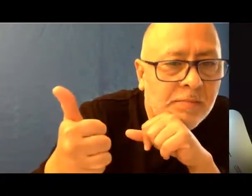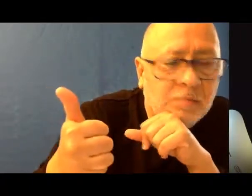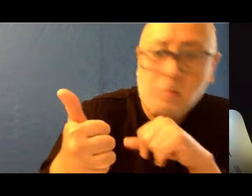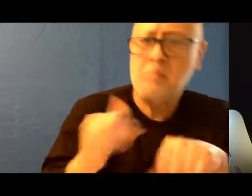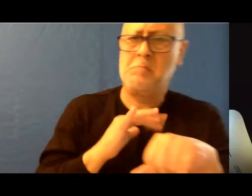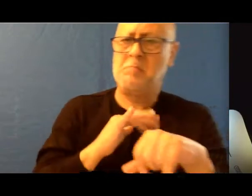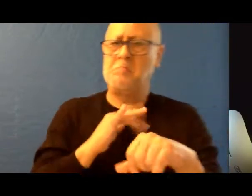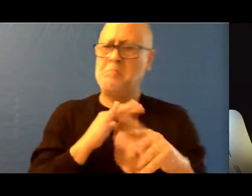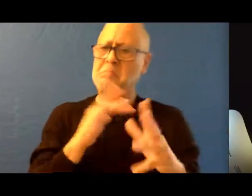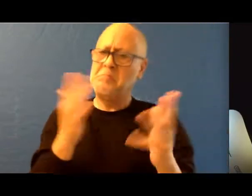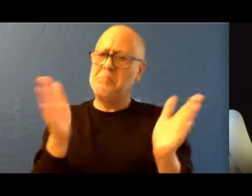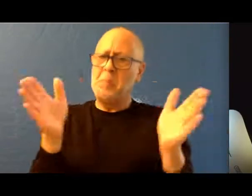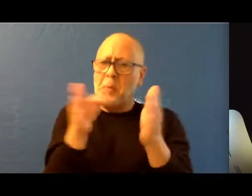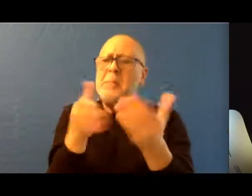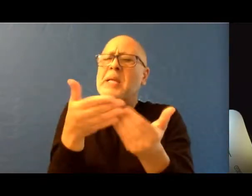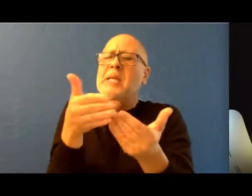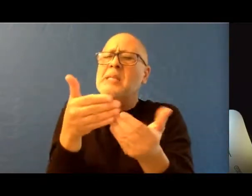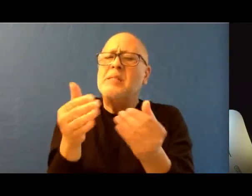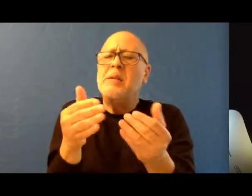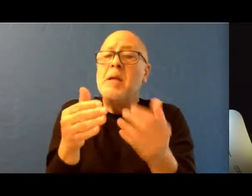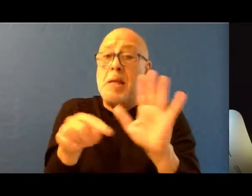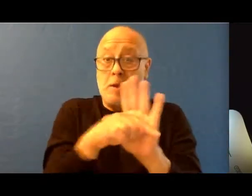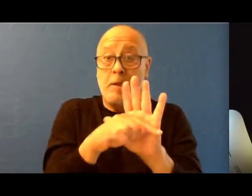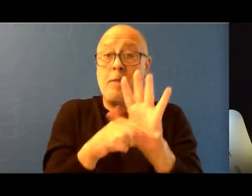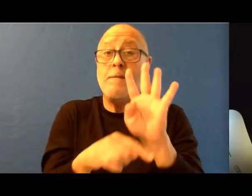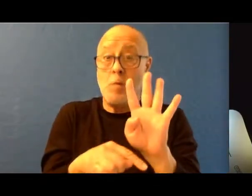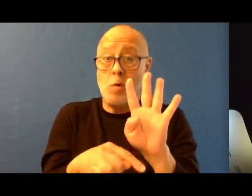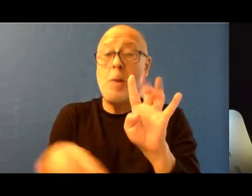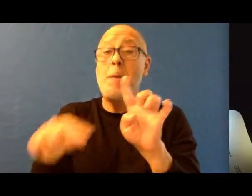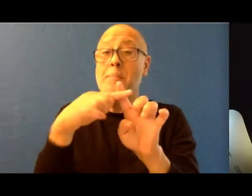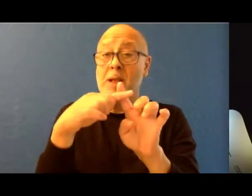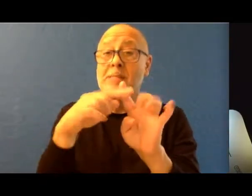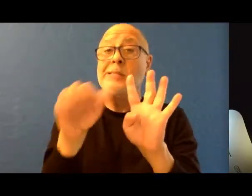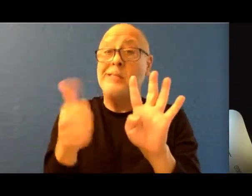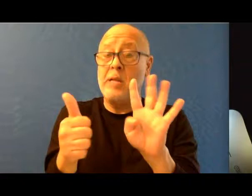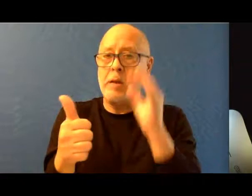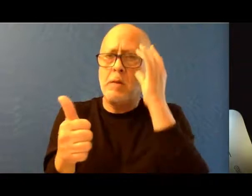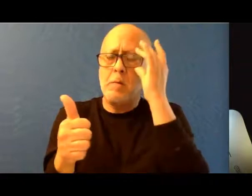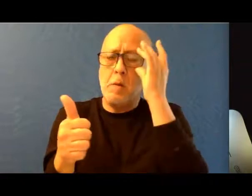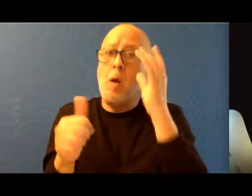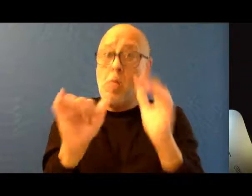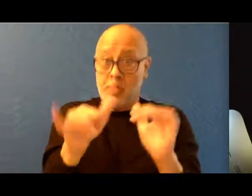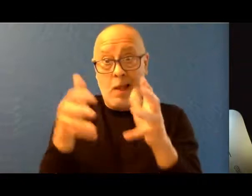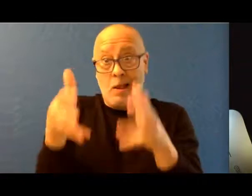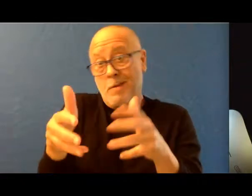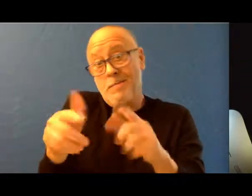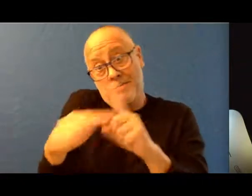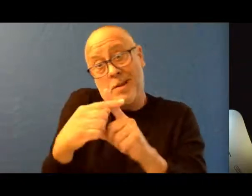make it manageable. Negative 4 plus 10. Well, that's going to give me a positive 6.